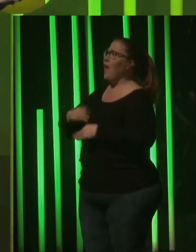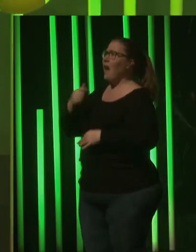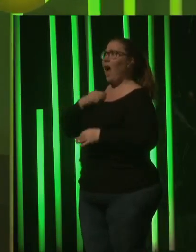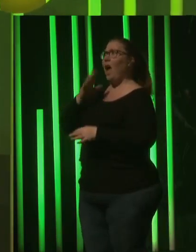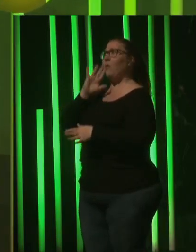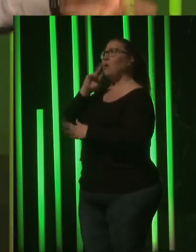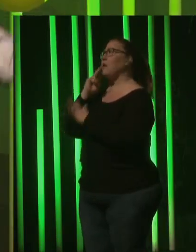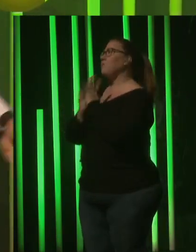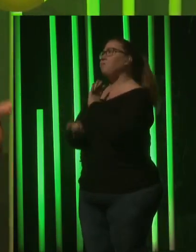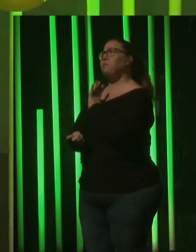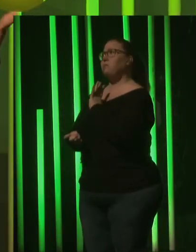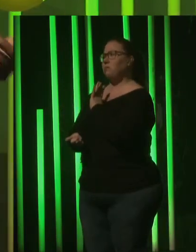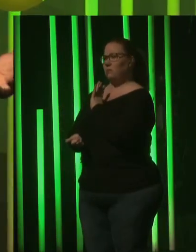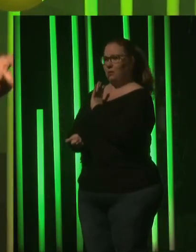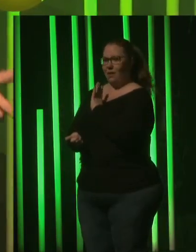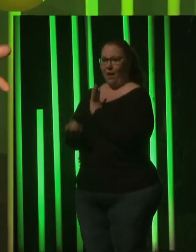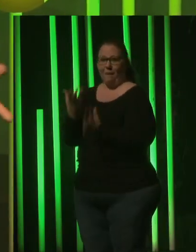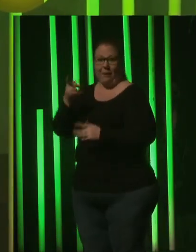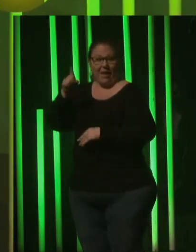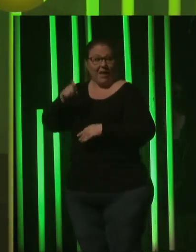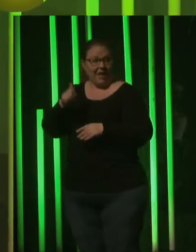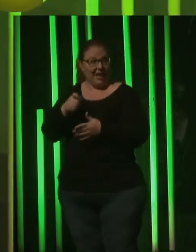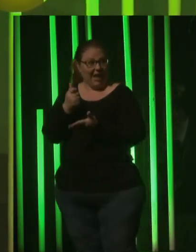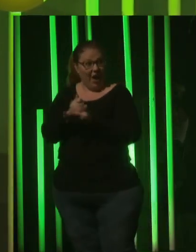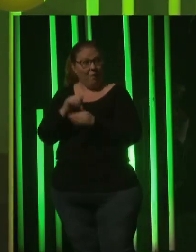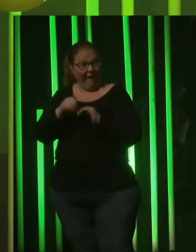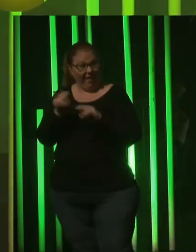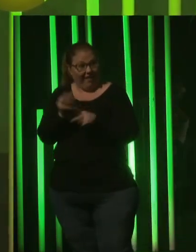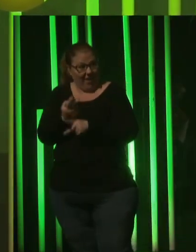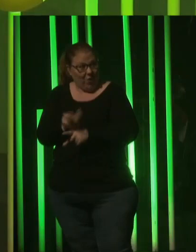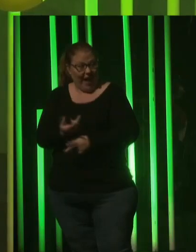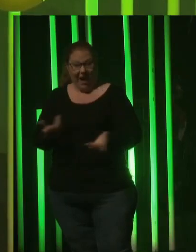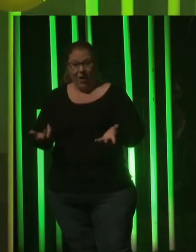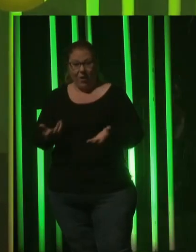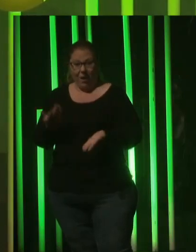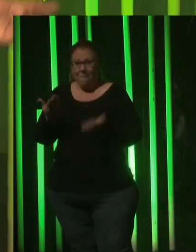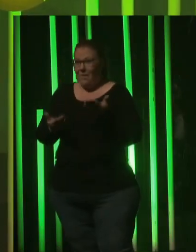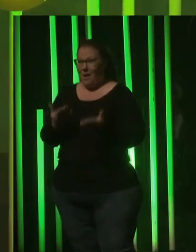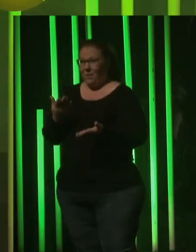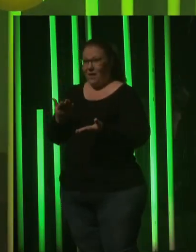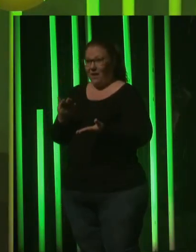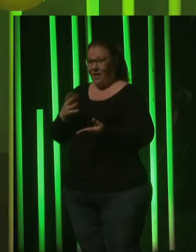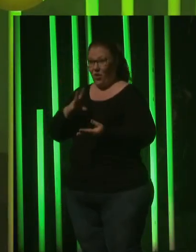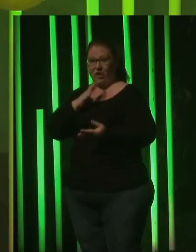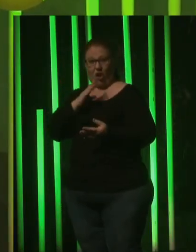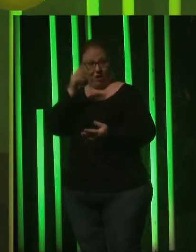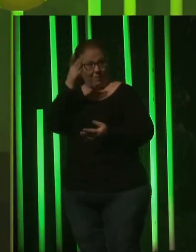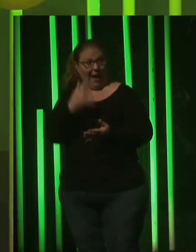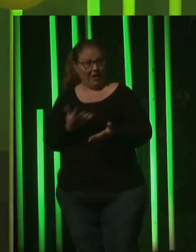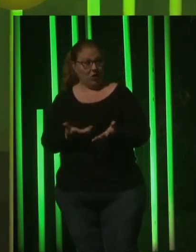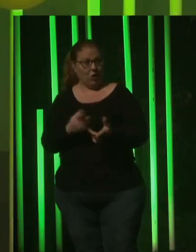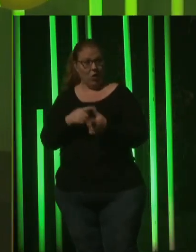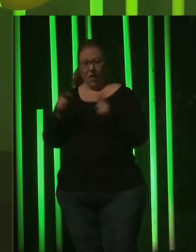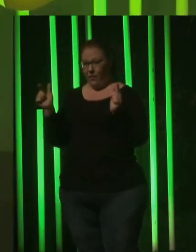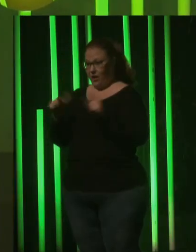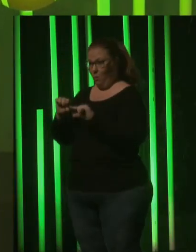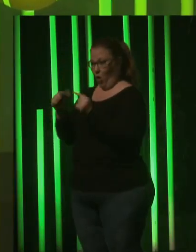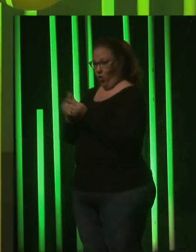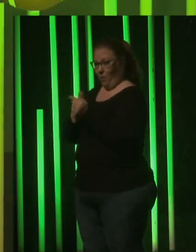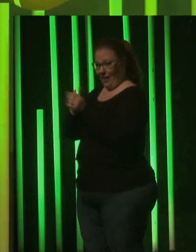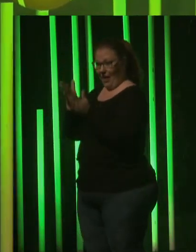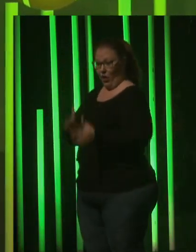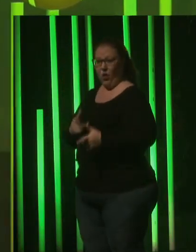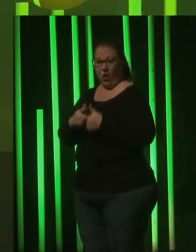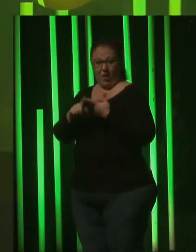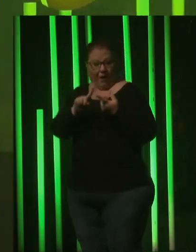love. You may need some help in trying to work and figure that out. Maybe you can talk to one of the pastors or your small group leader